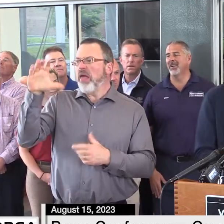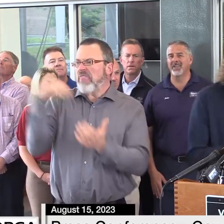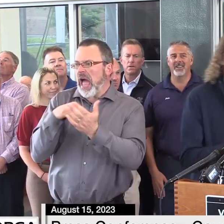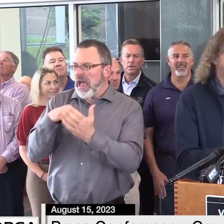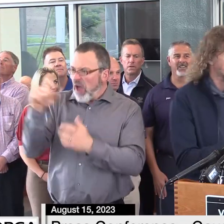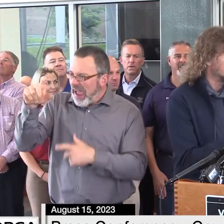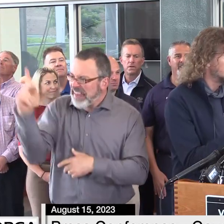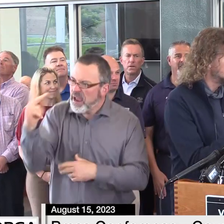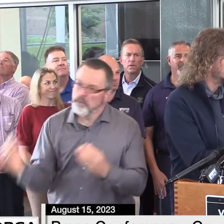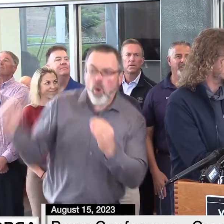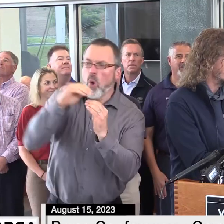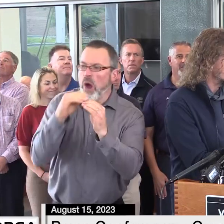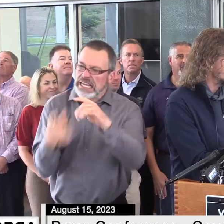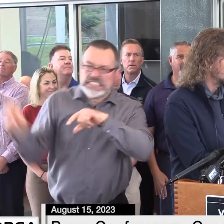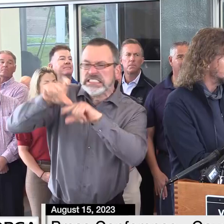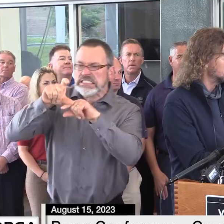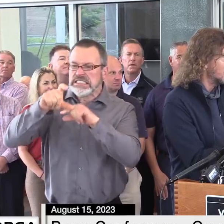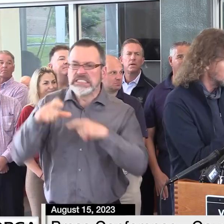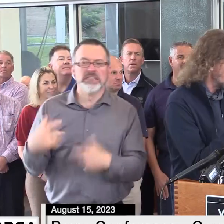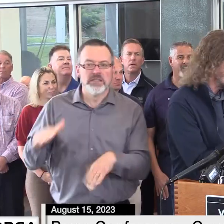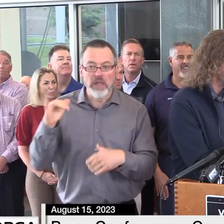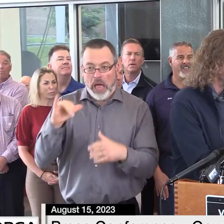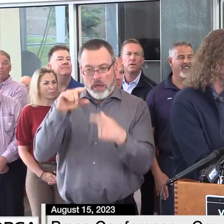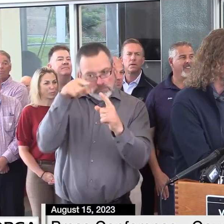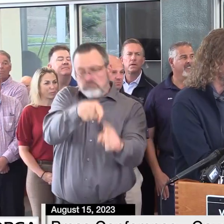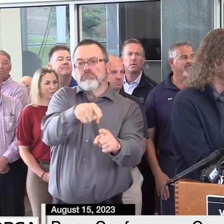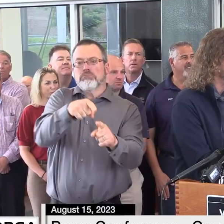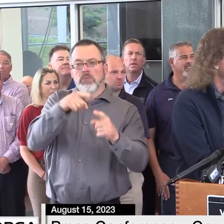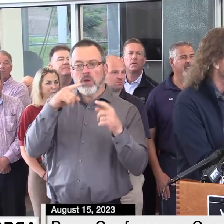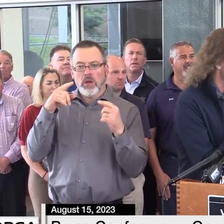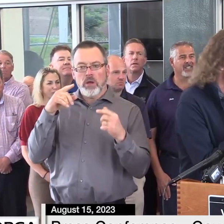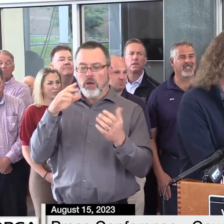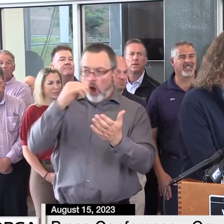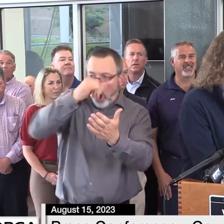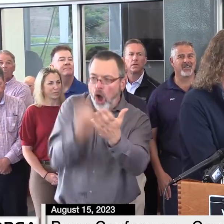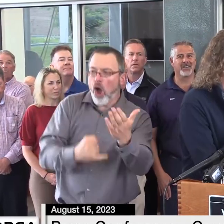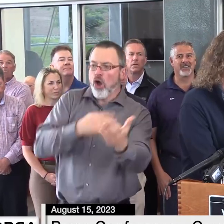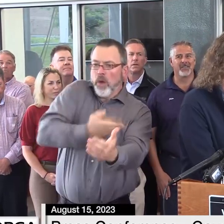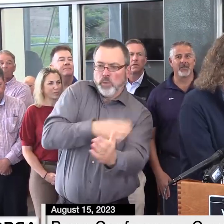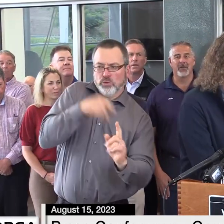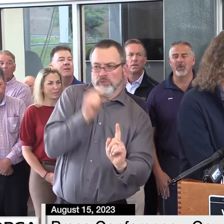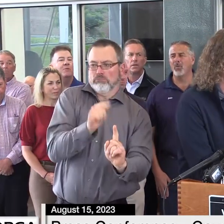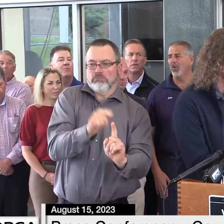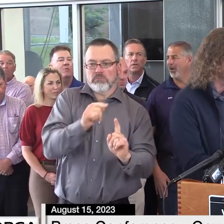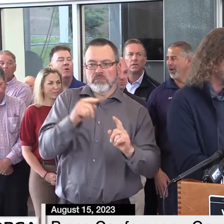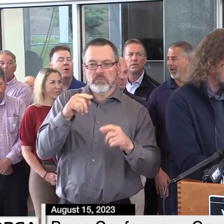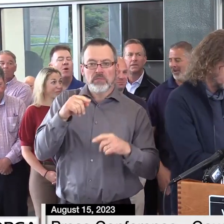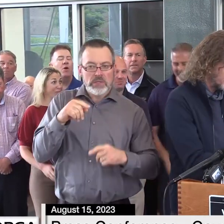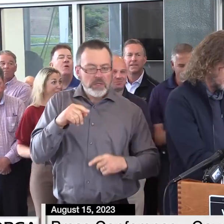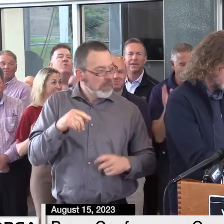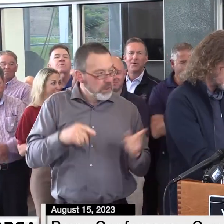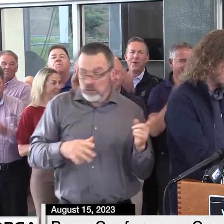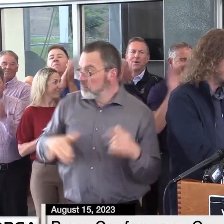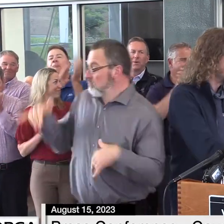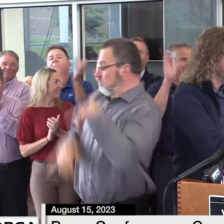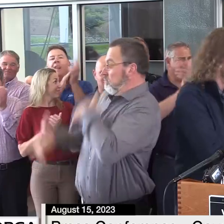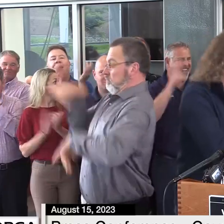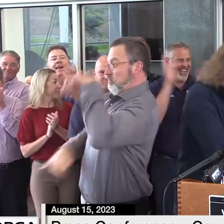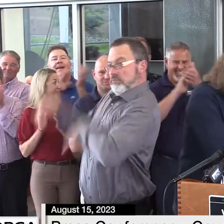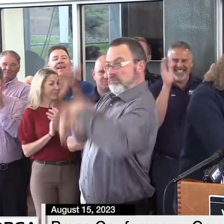$100,000 to the music programs and the art programs in the state of Vermont. Oh, that's incredible.